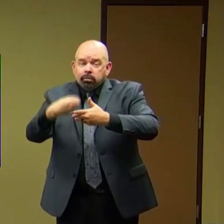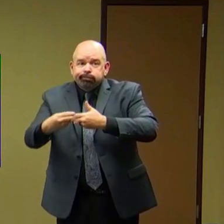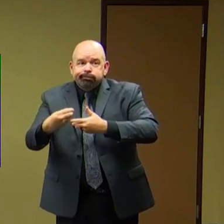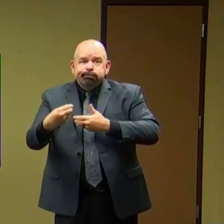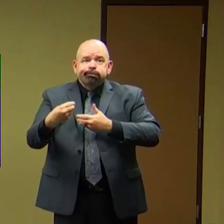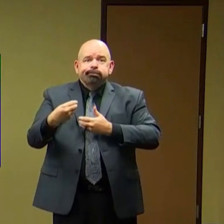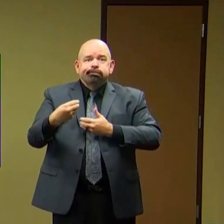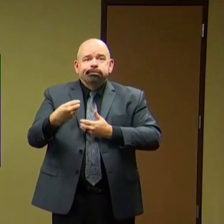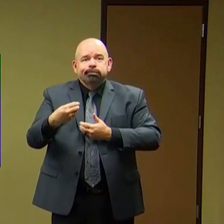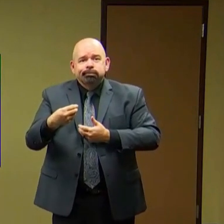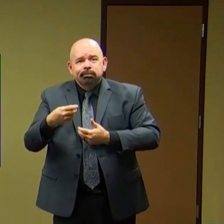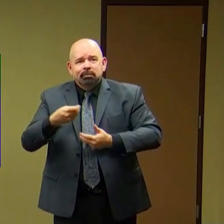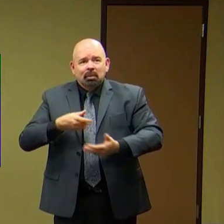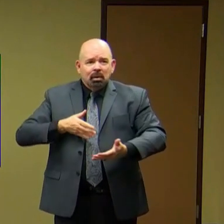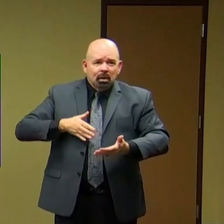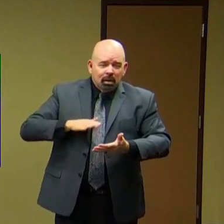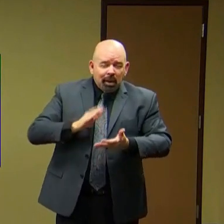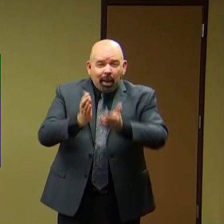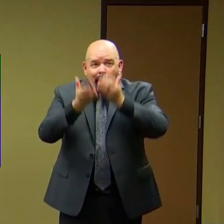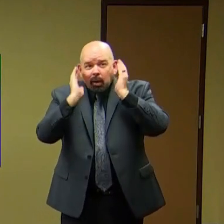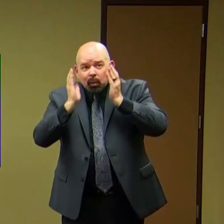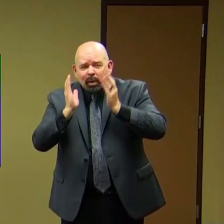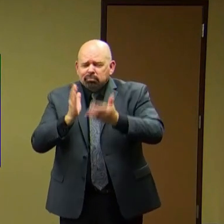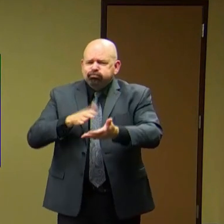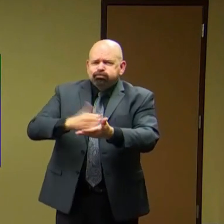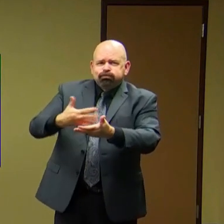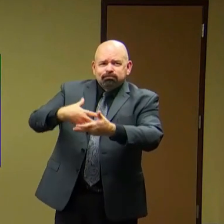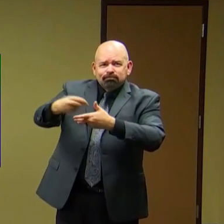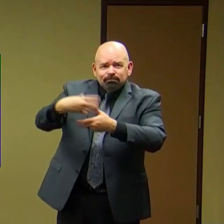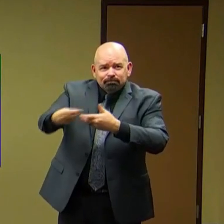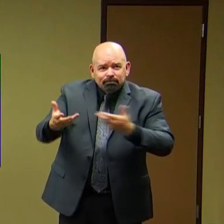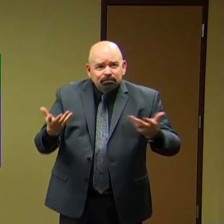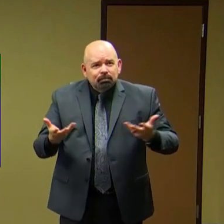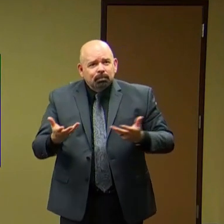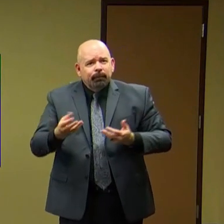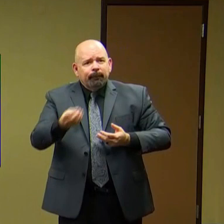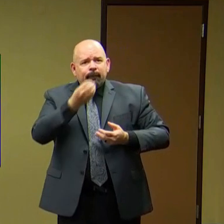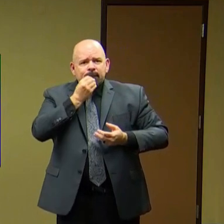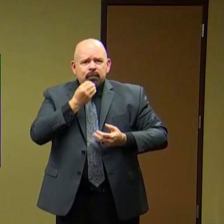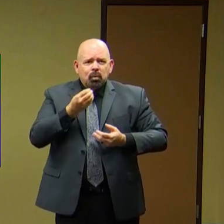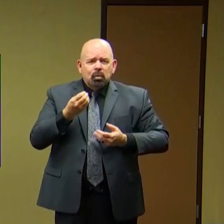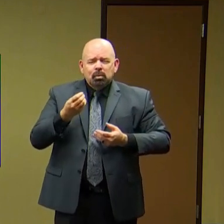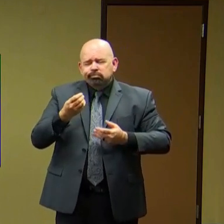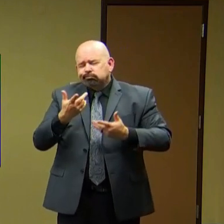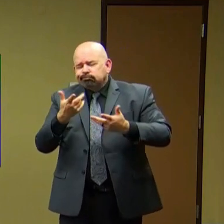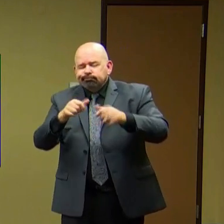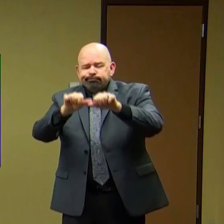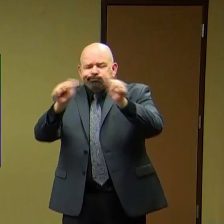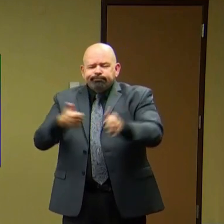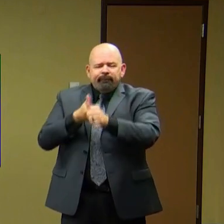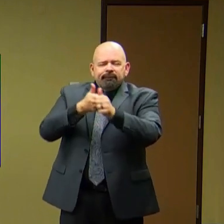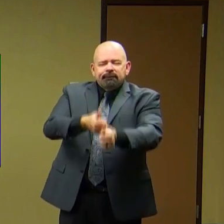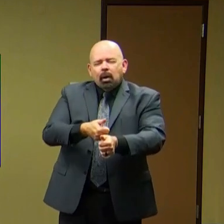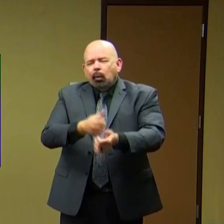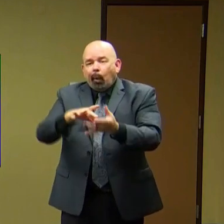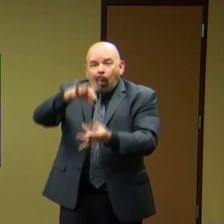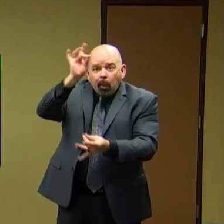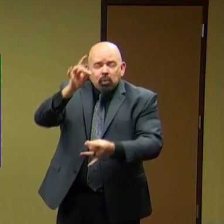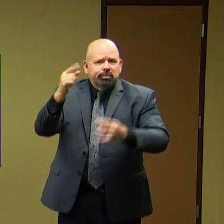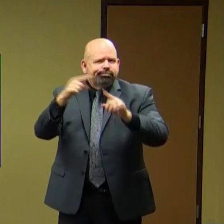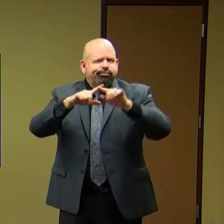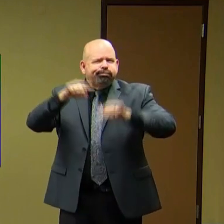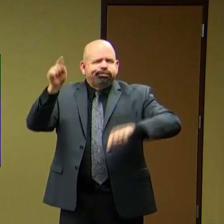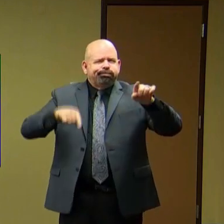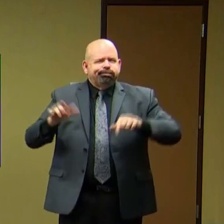or at a patio of a restaurant, Halloween themed decorations, although that may confuse people to knock